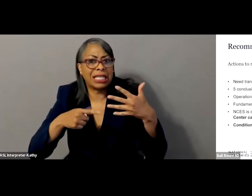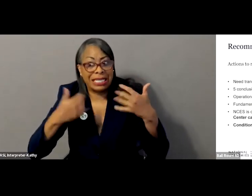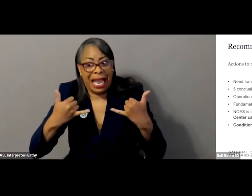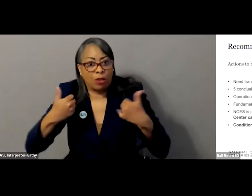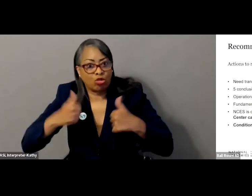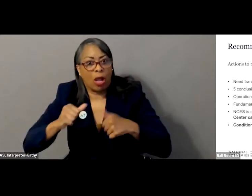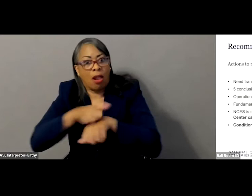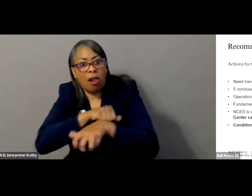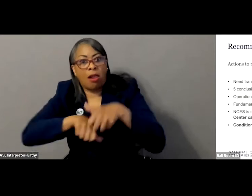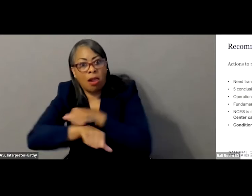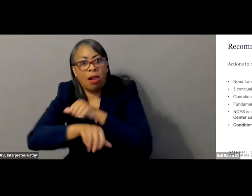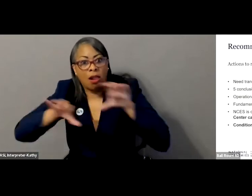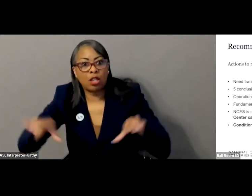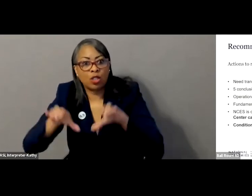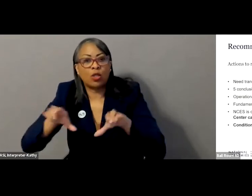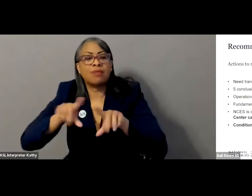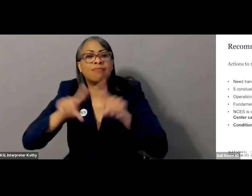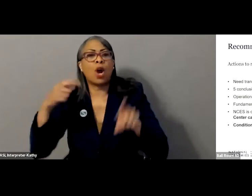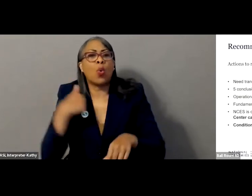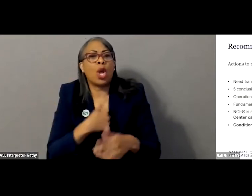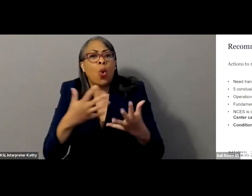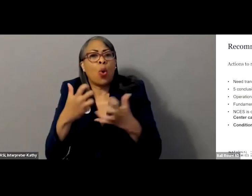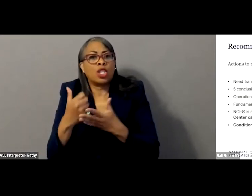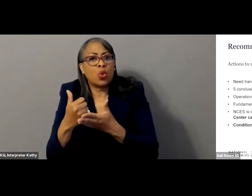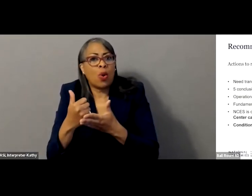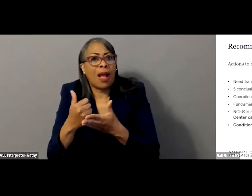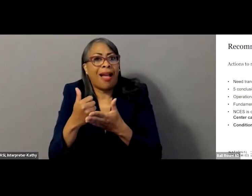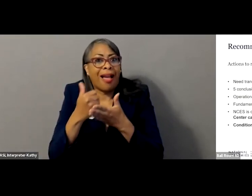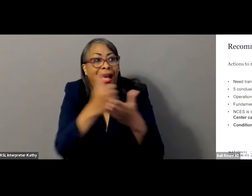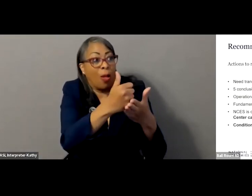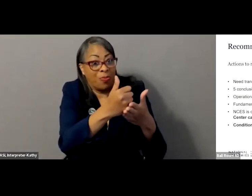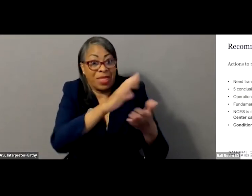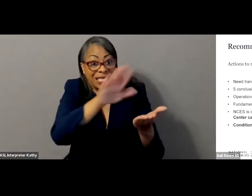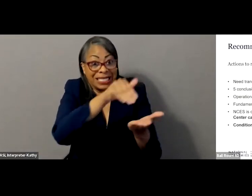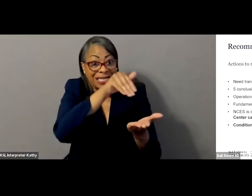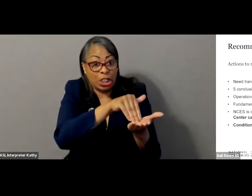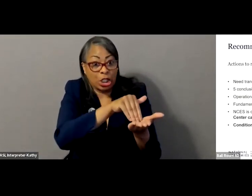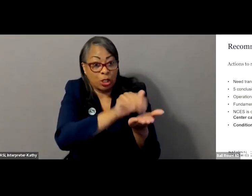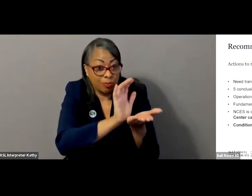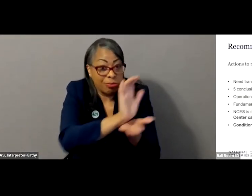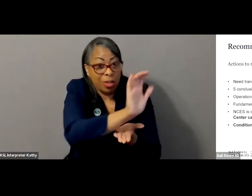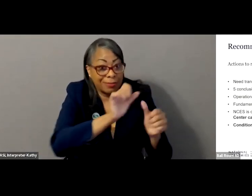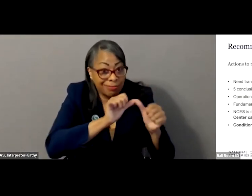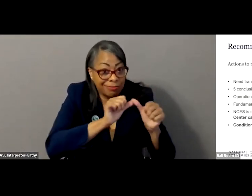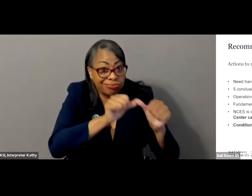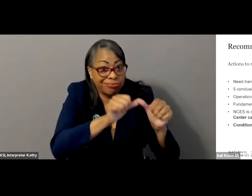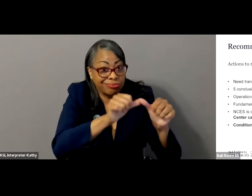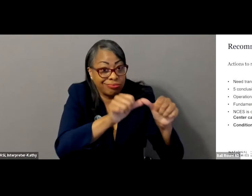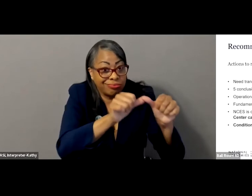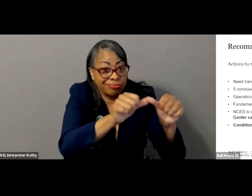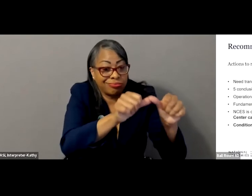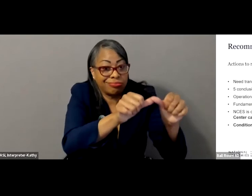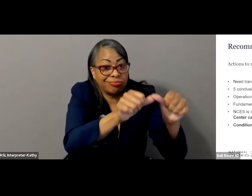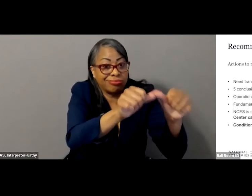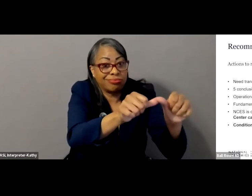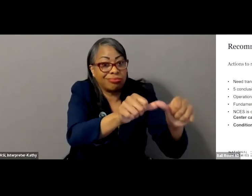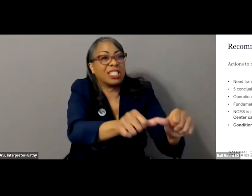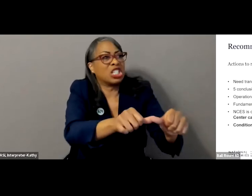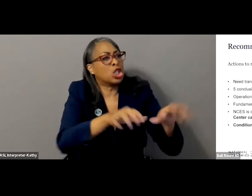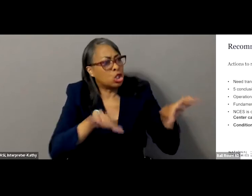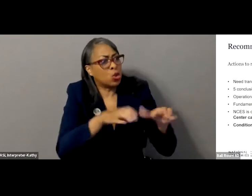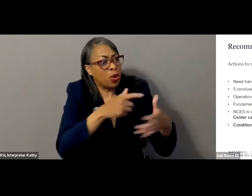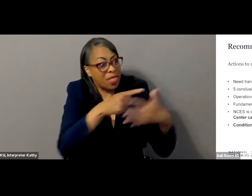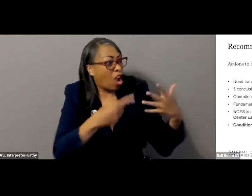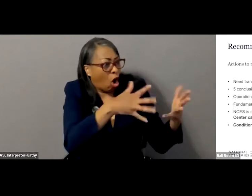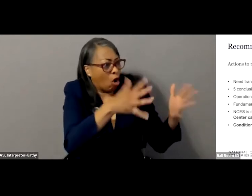But we want to help the center push further to do the things they've already thought of doing